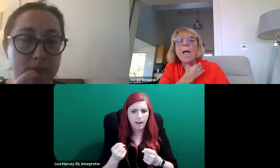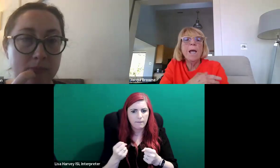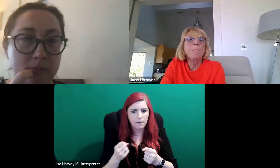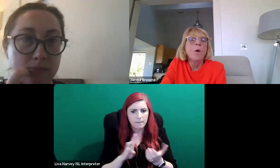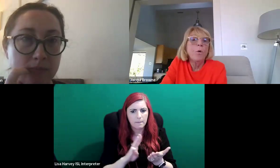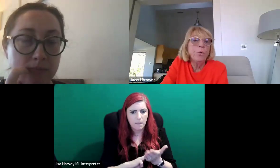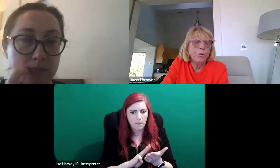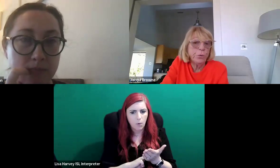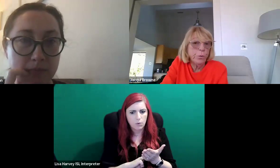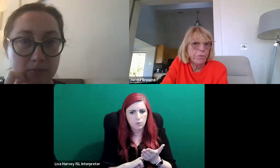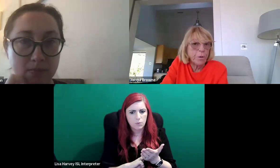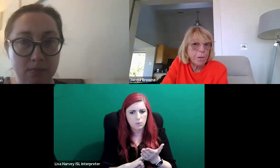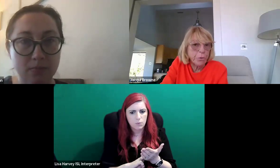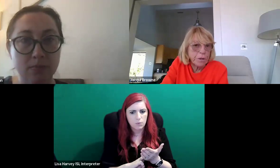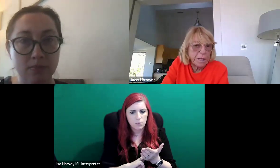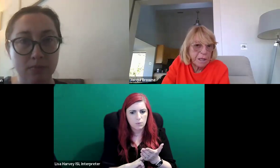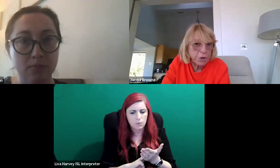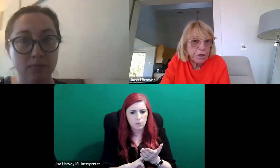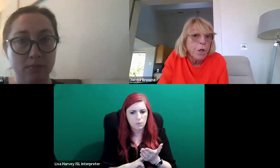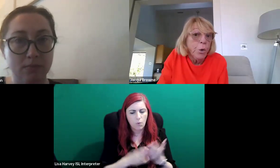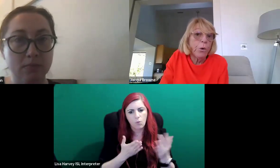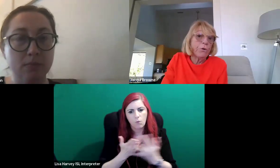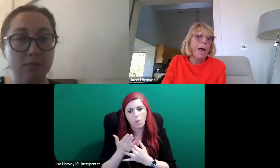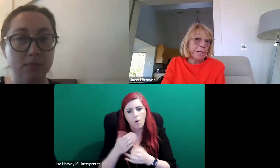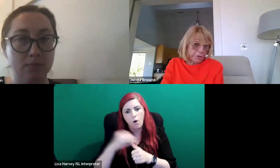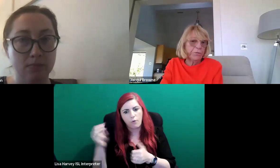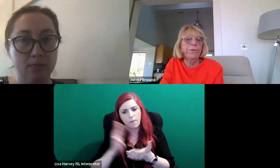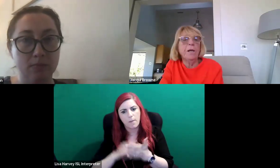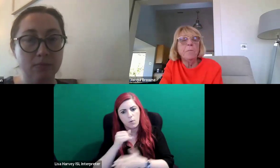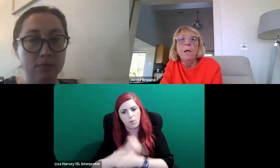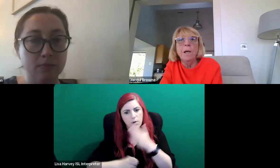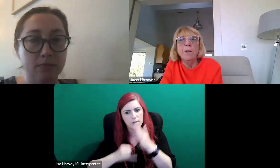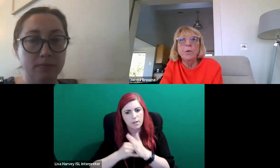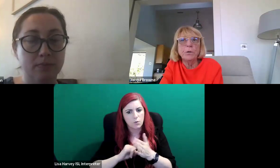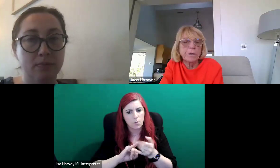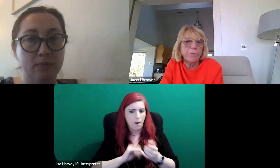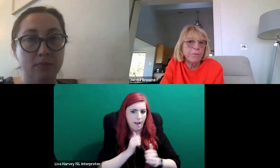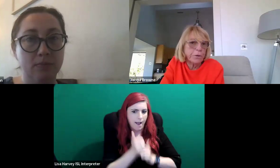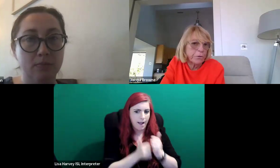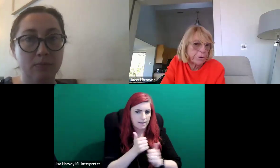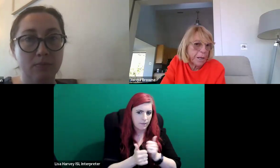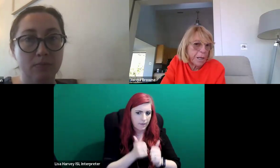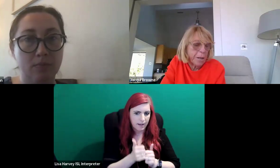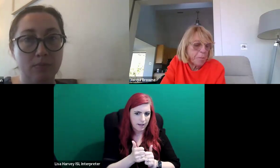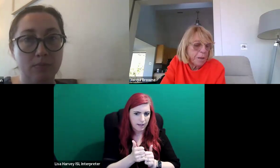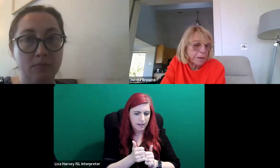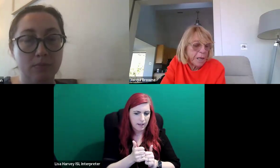members to one of our member organizations who are active using survivors